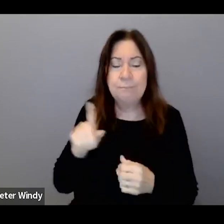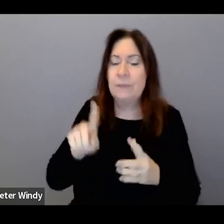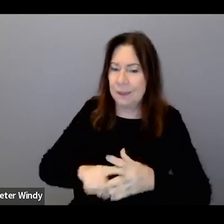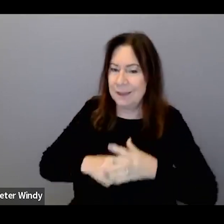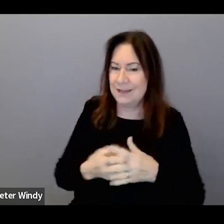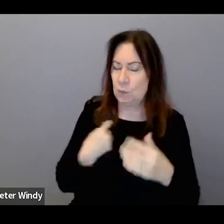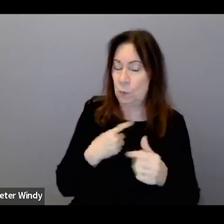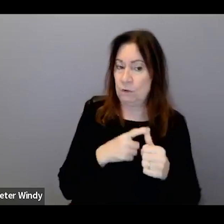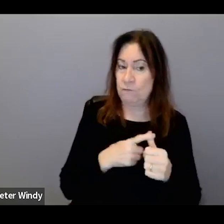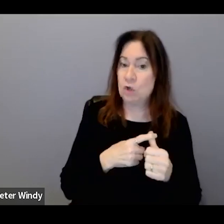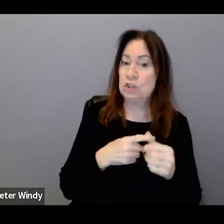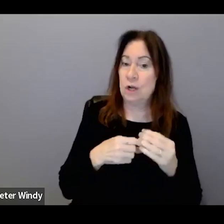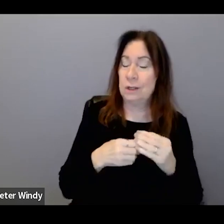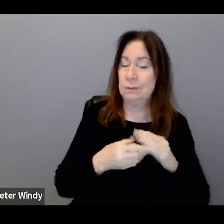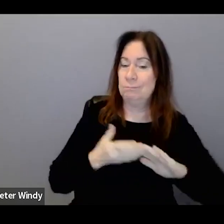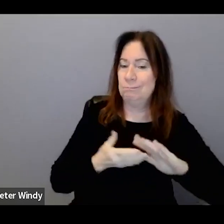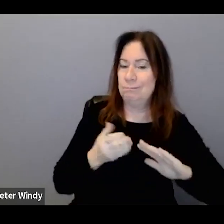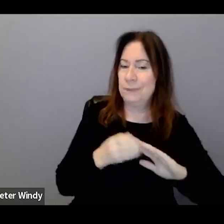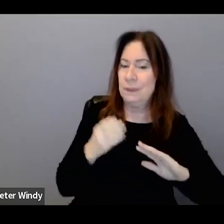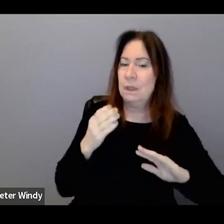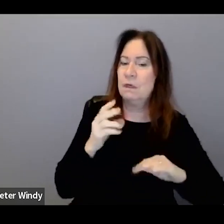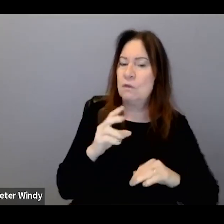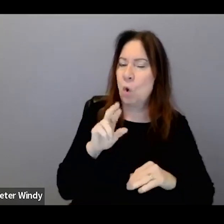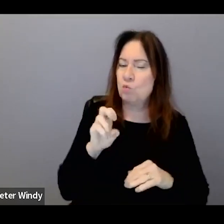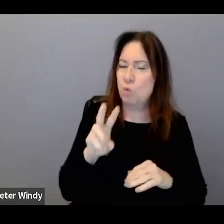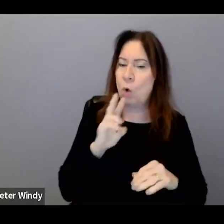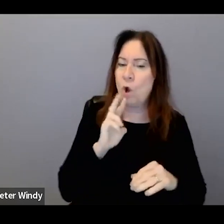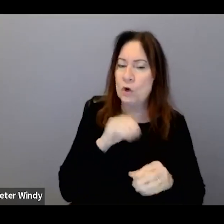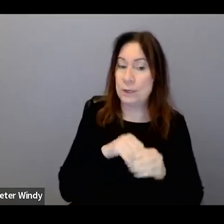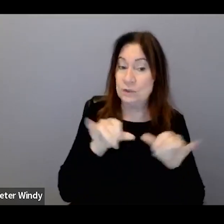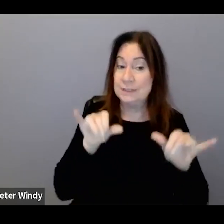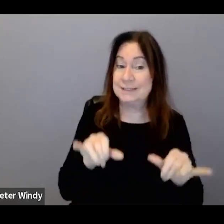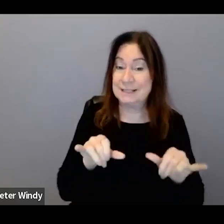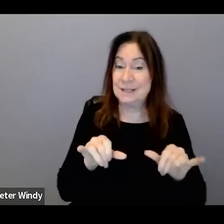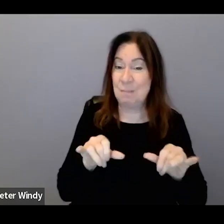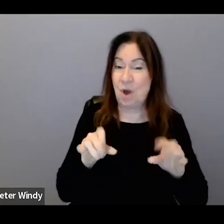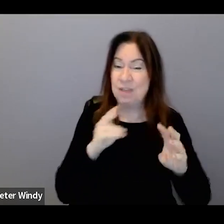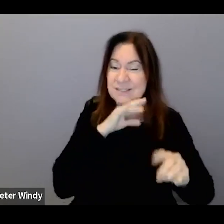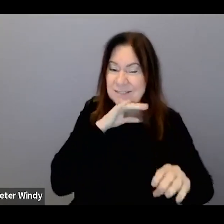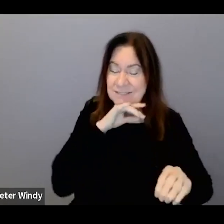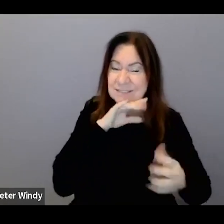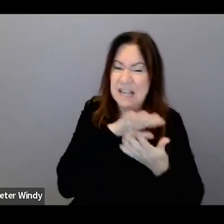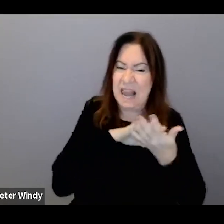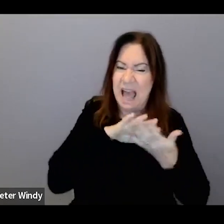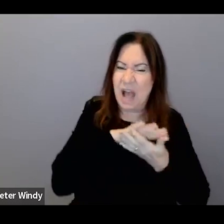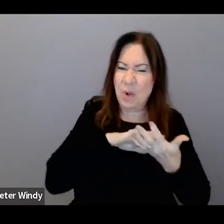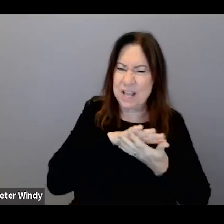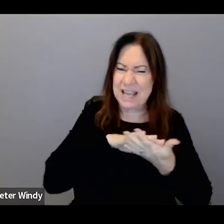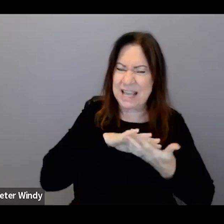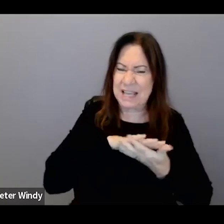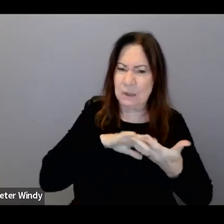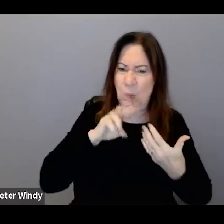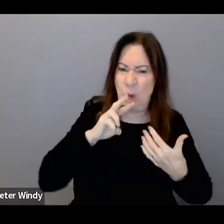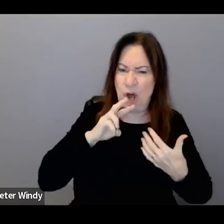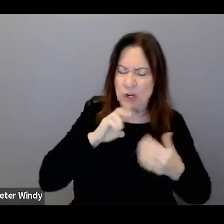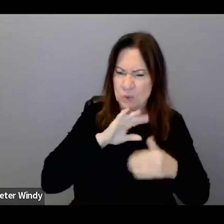first started pumping raw water into the system, you know, that had all the sediment in it. It was cloudy and murky and all